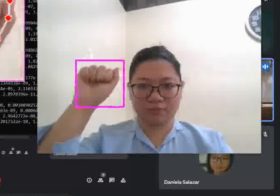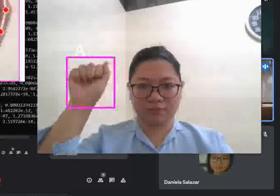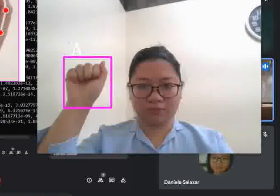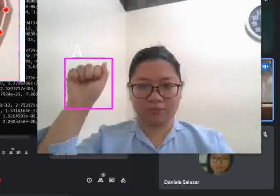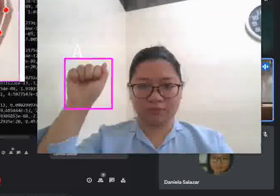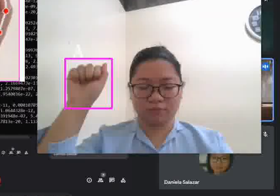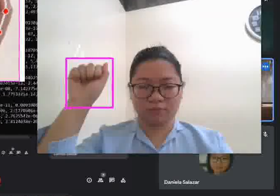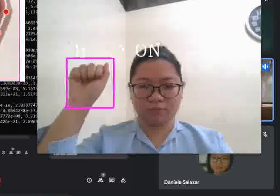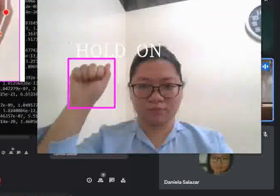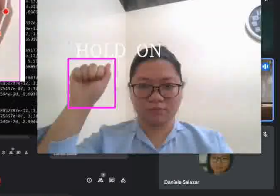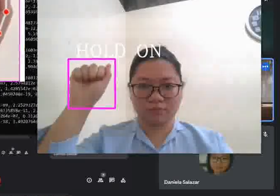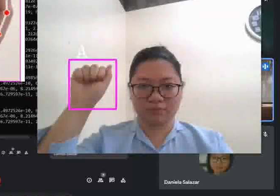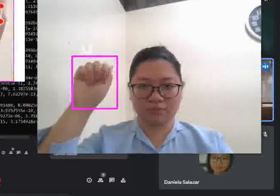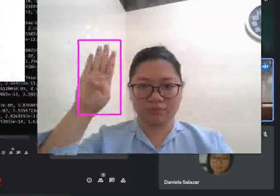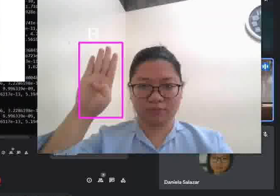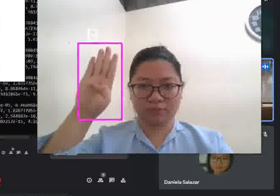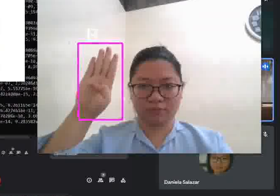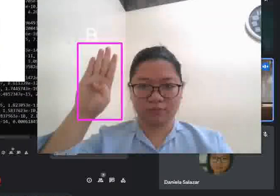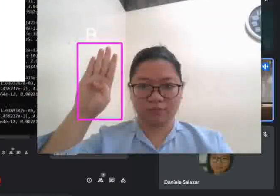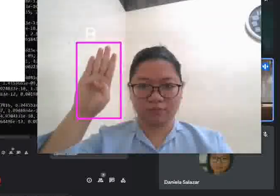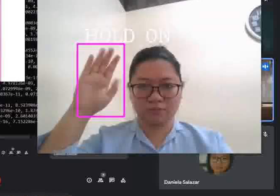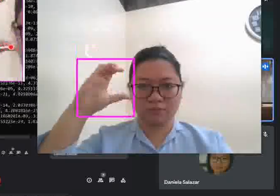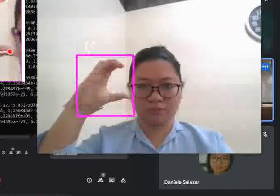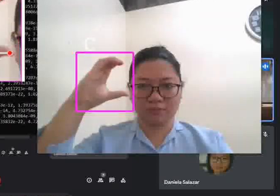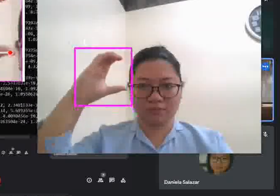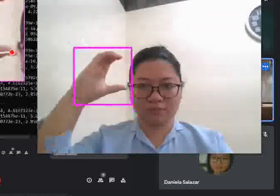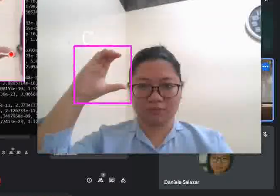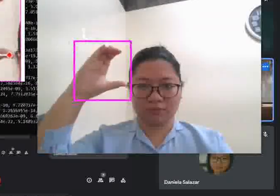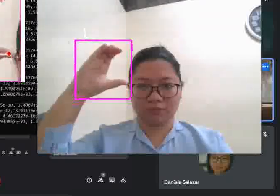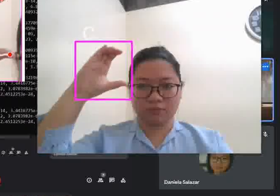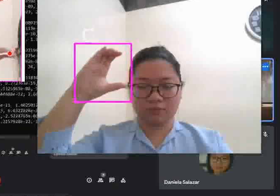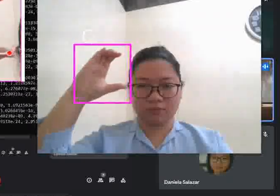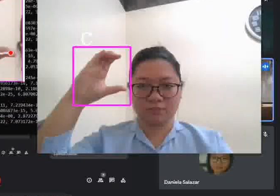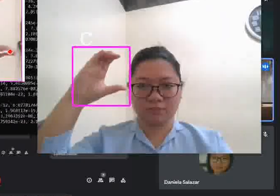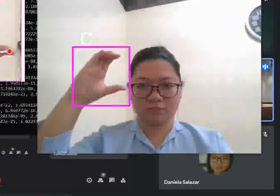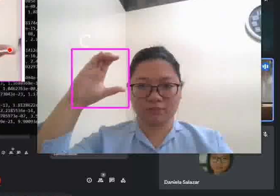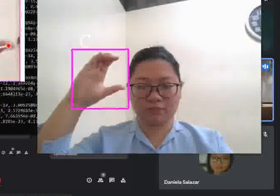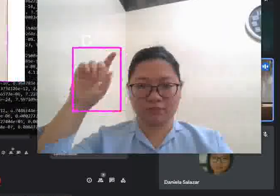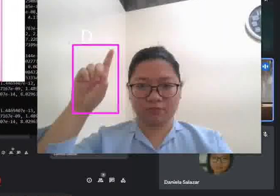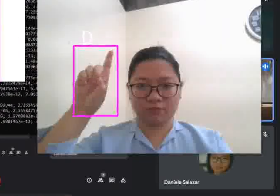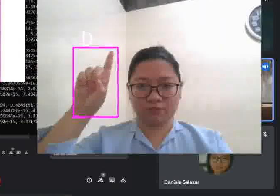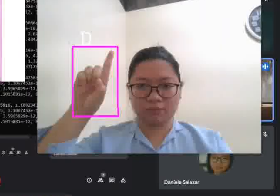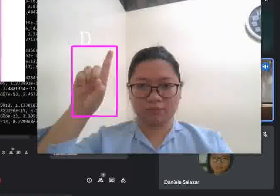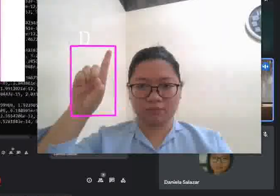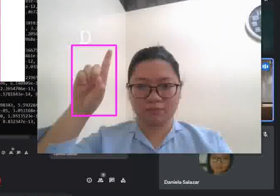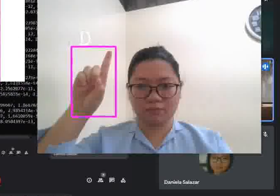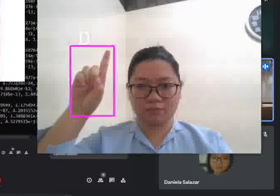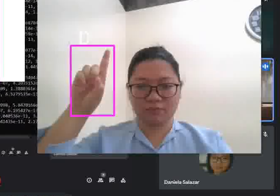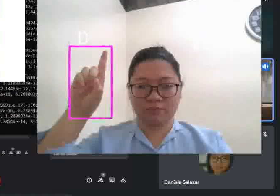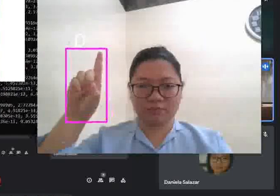and will display the text at the upper corner of a frame. The proposed system is